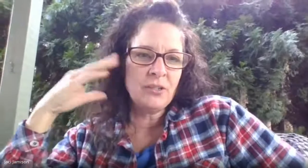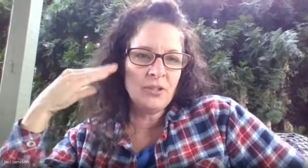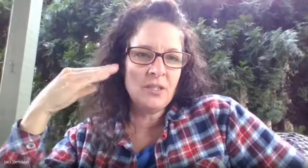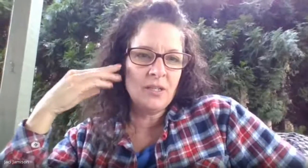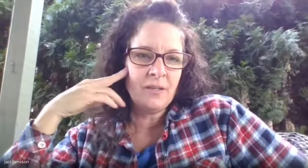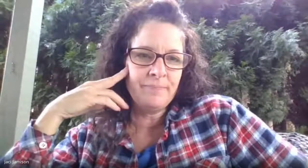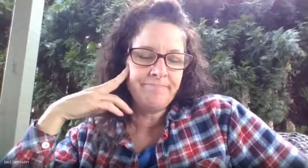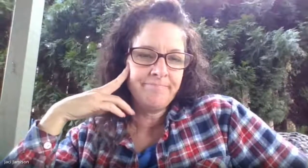childhood